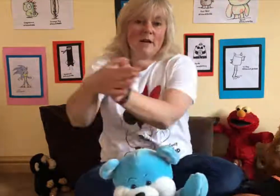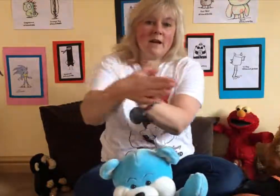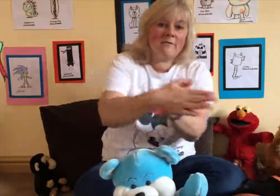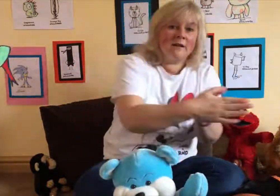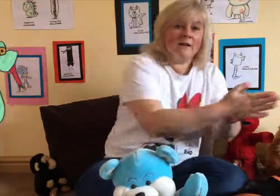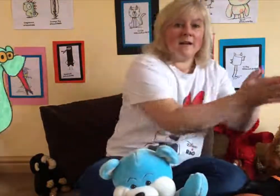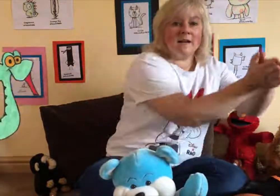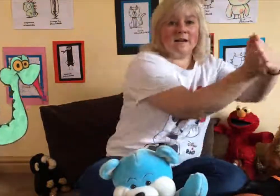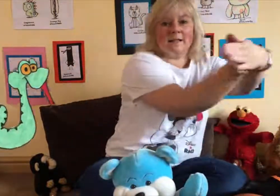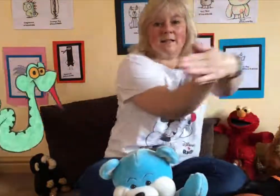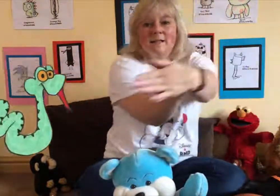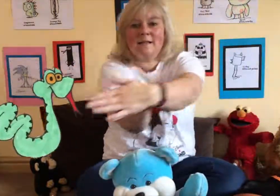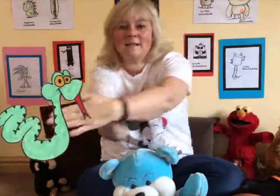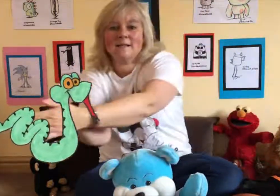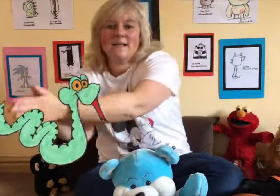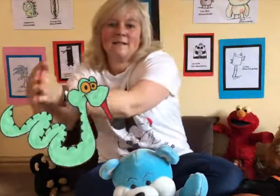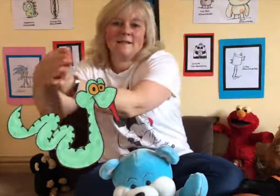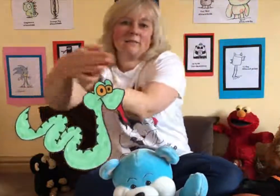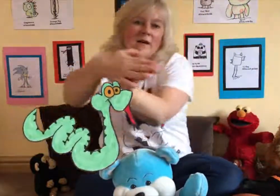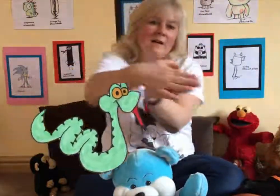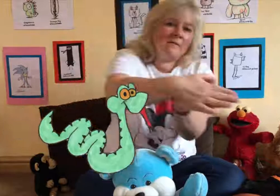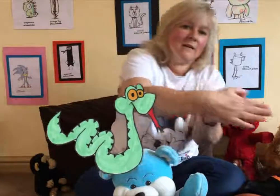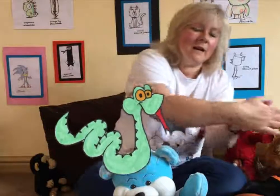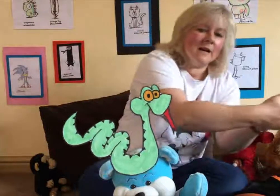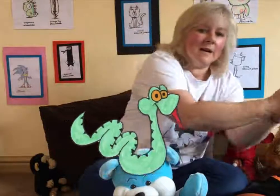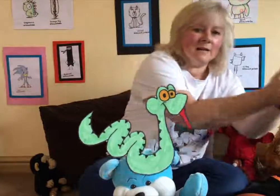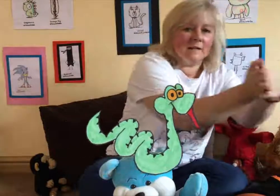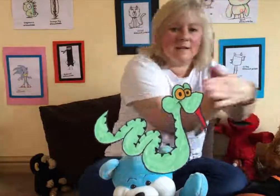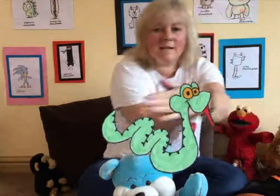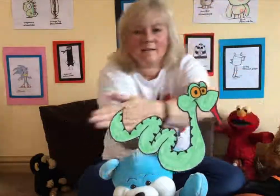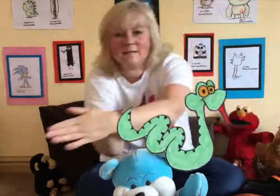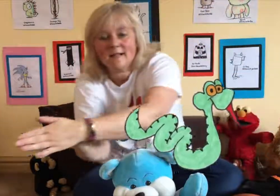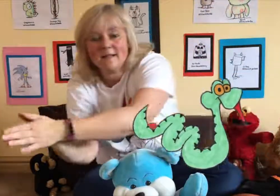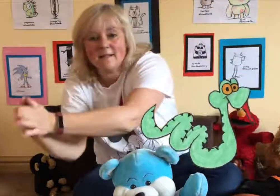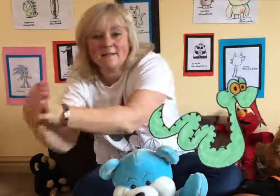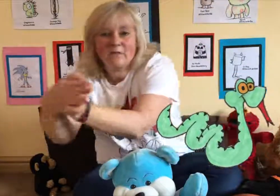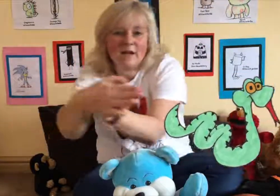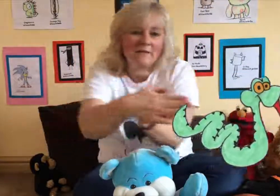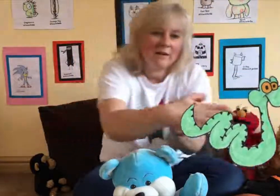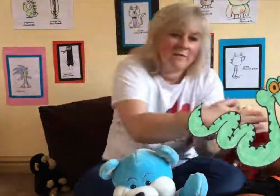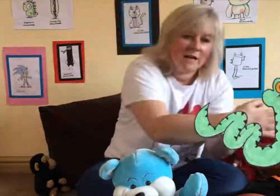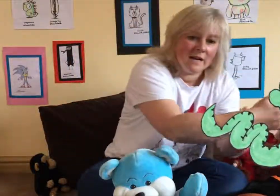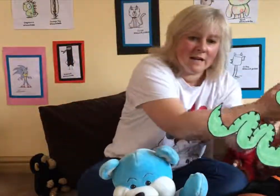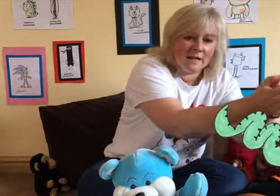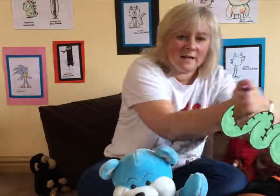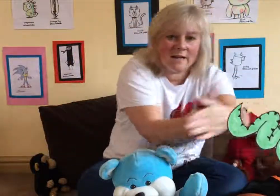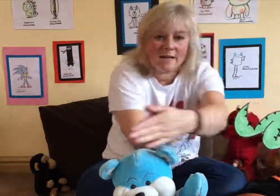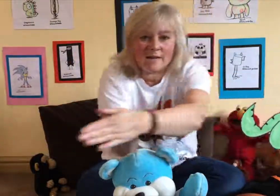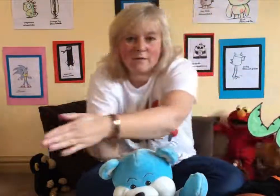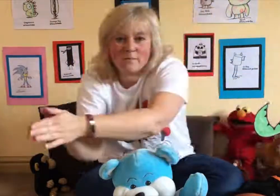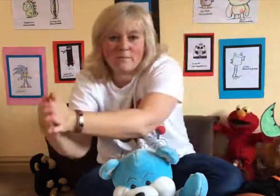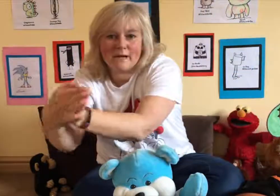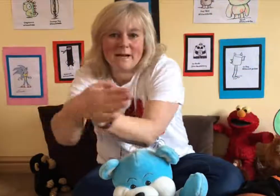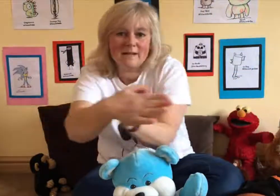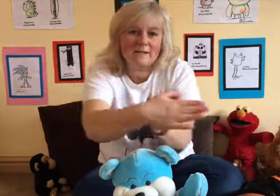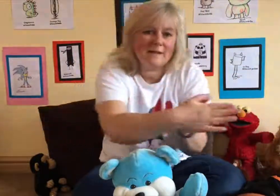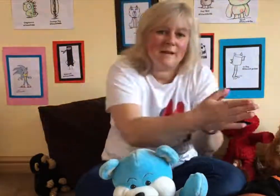very wriggly, a snake is very wriggly, a snake is very wriggly, it couldn't be anything